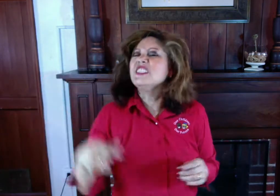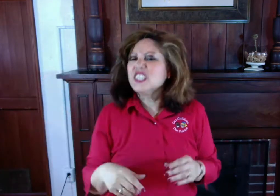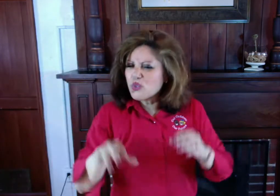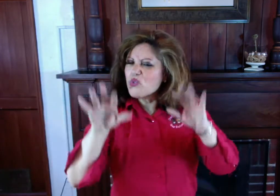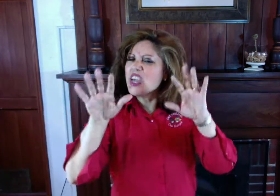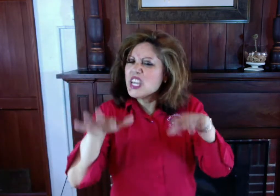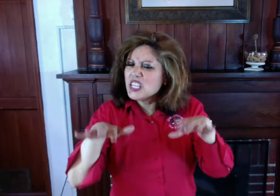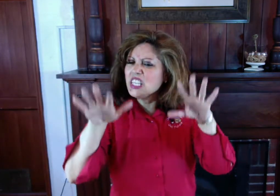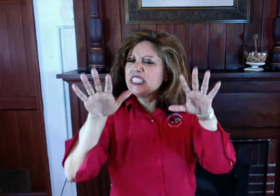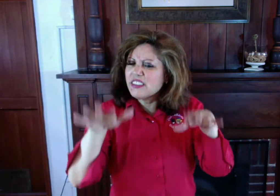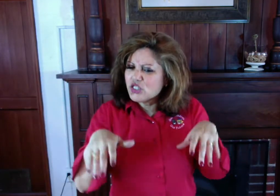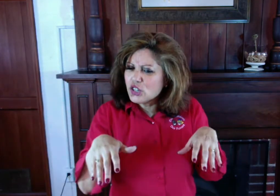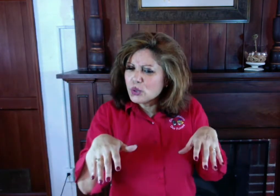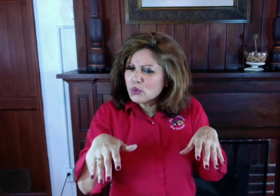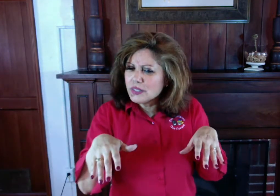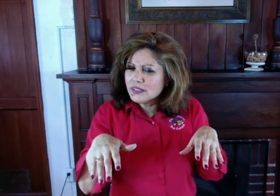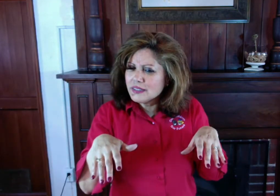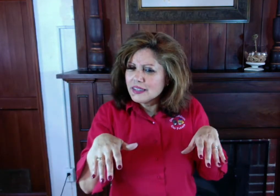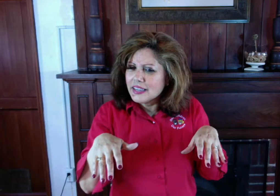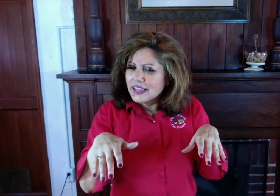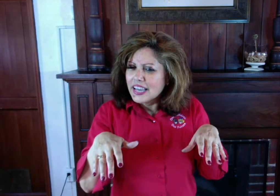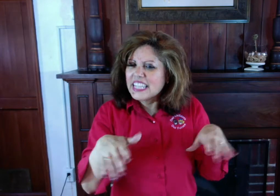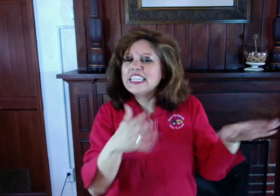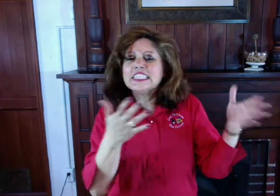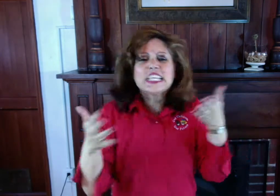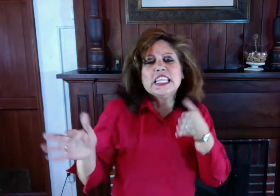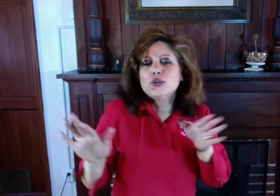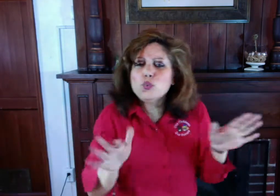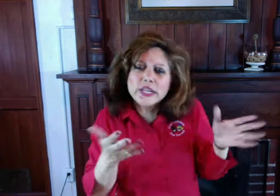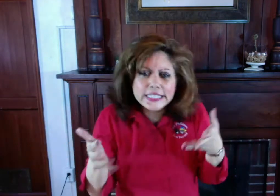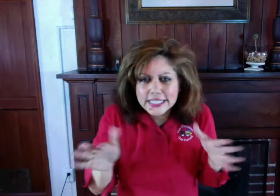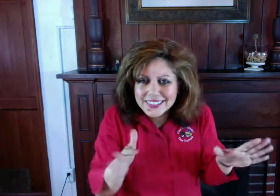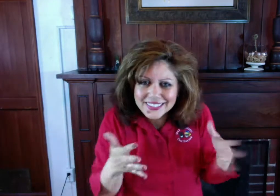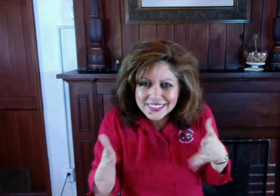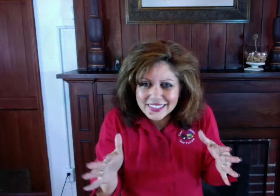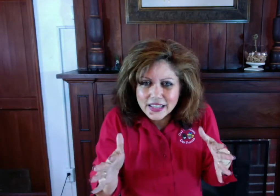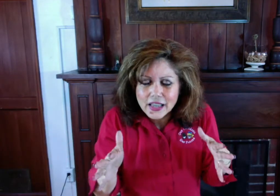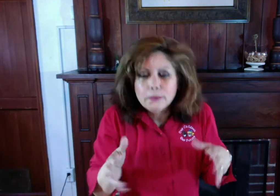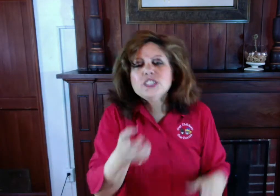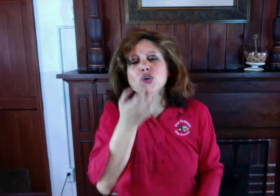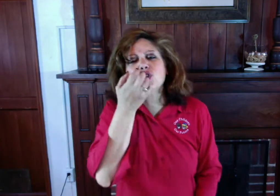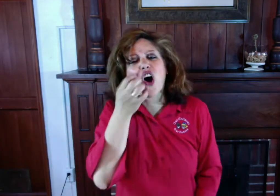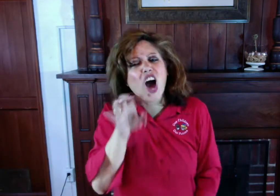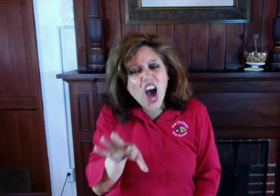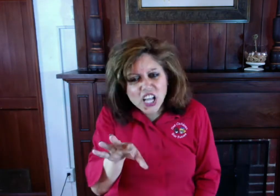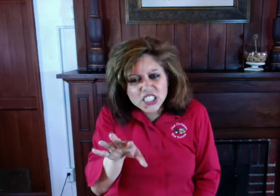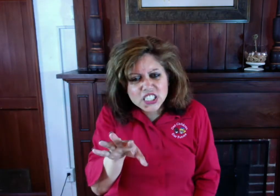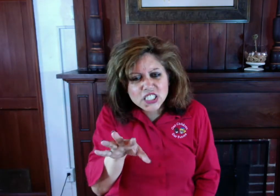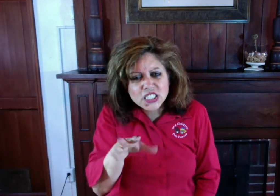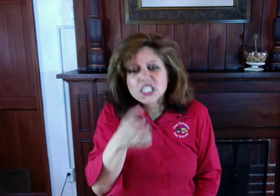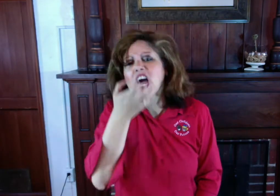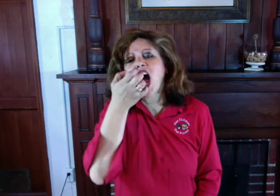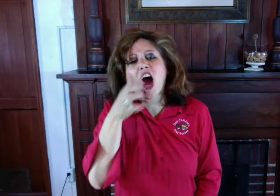gonna rain this afternoon, and it gets a little windy. But it's also hot,